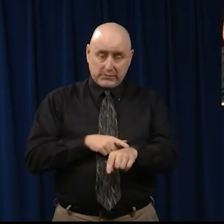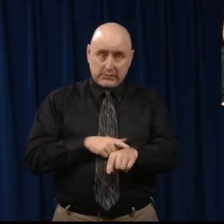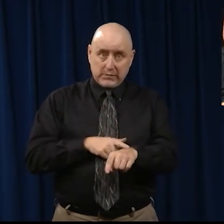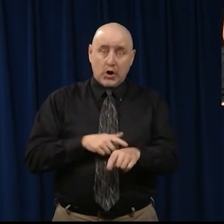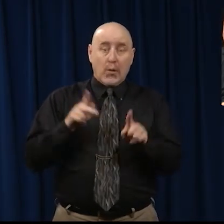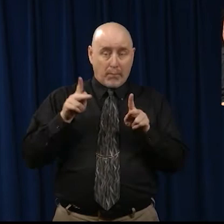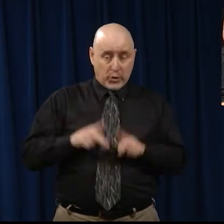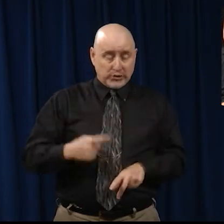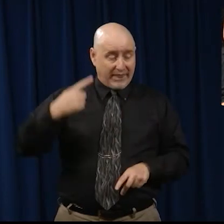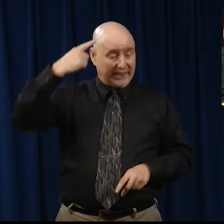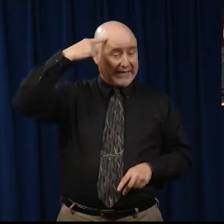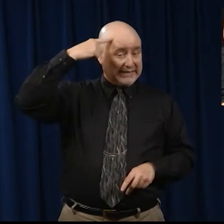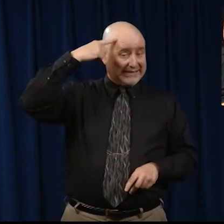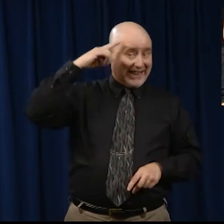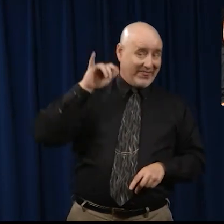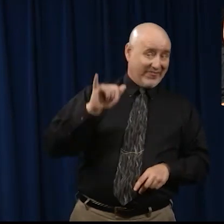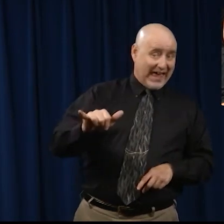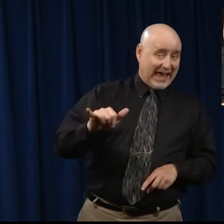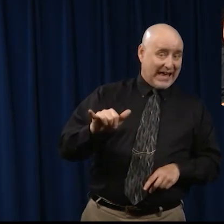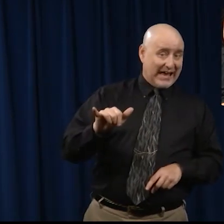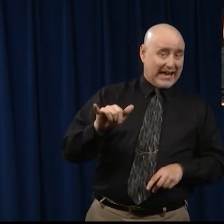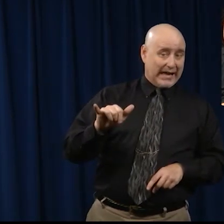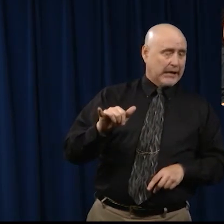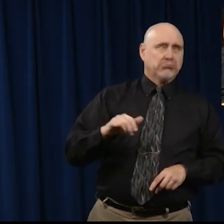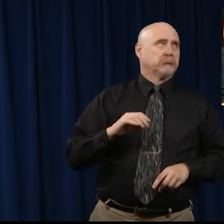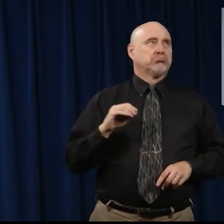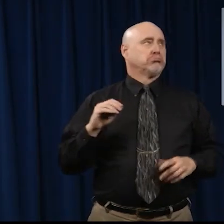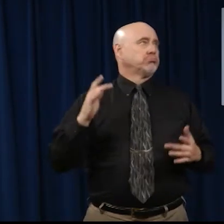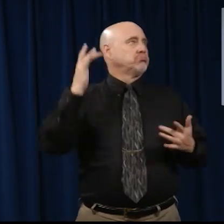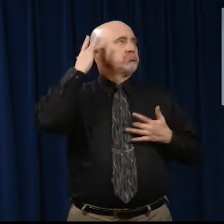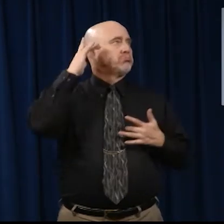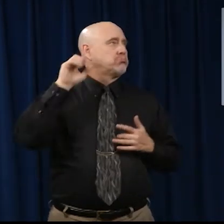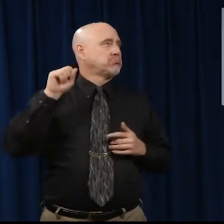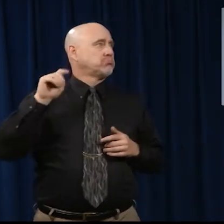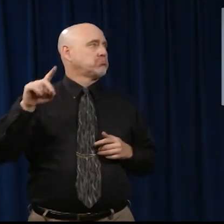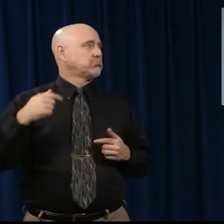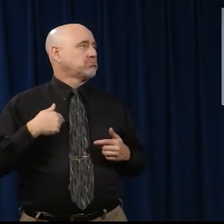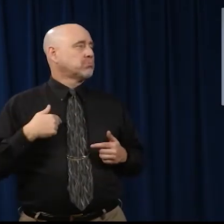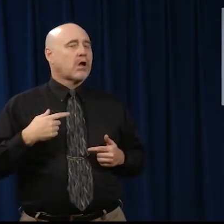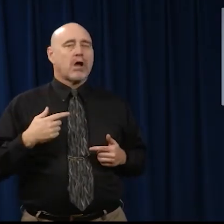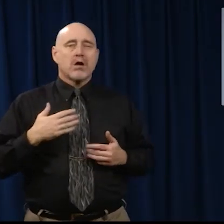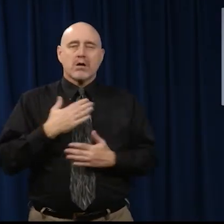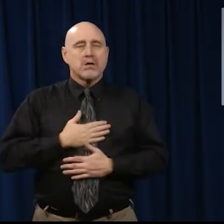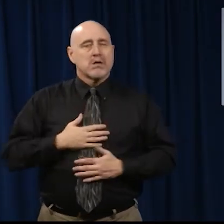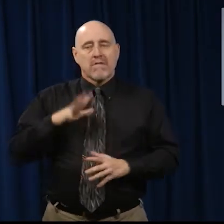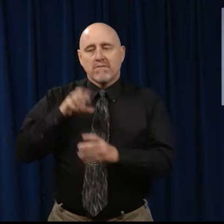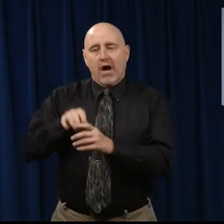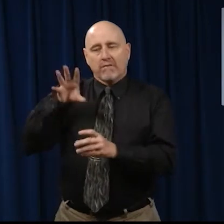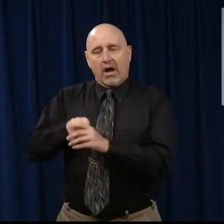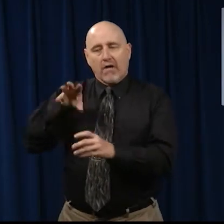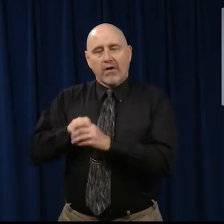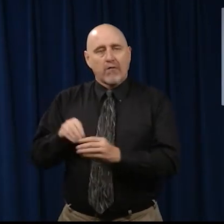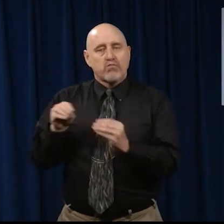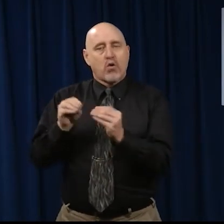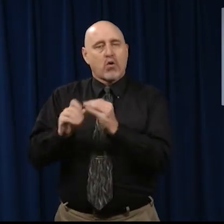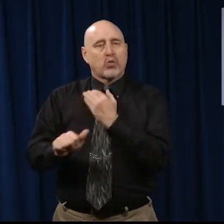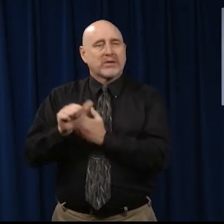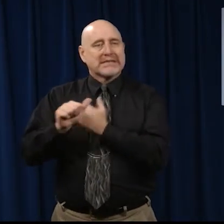times, because a person thinks that that stuff will keep them from getting a sexually transmitted disease, they involve themselves in more